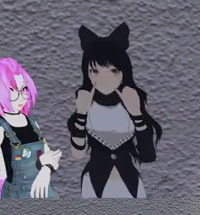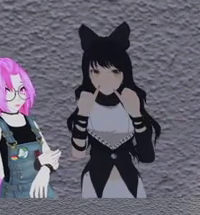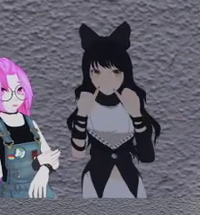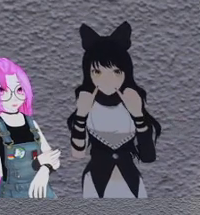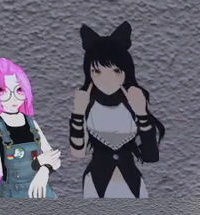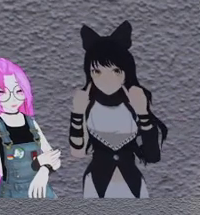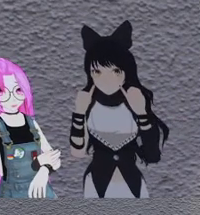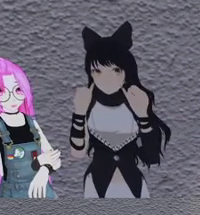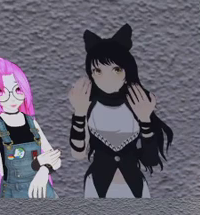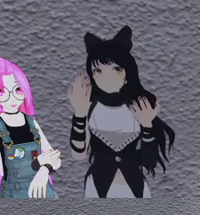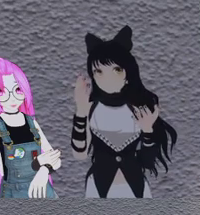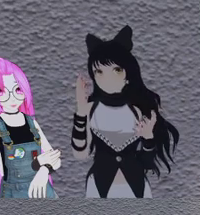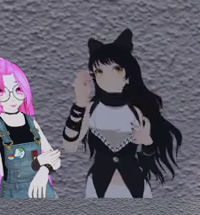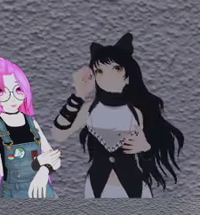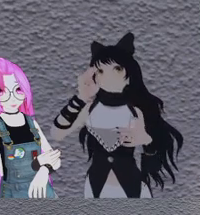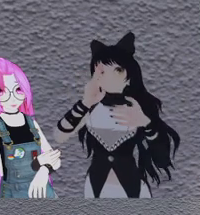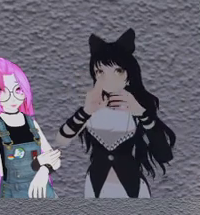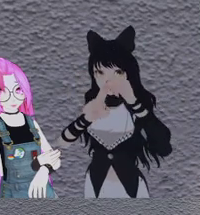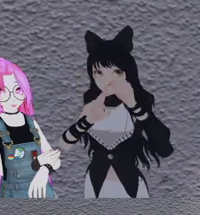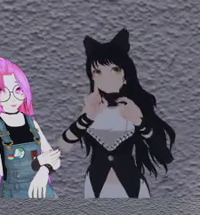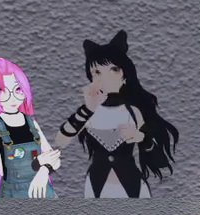Jenny,